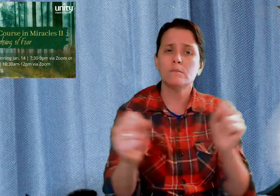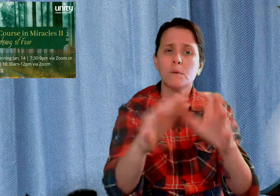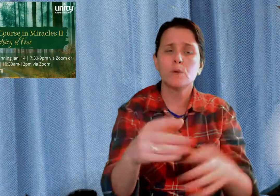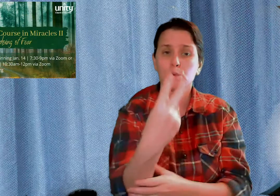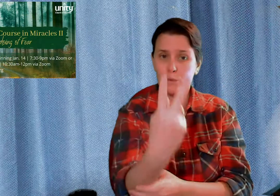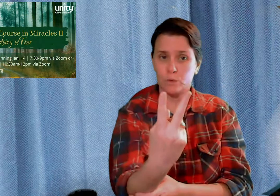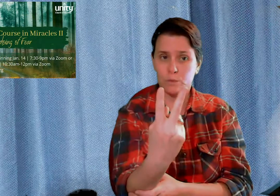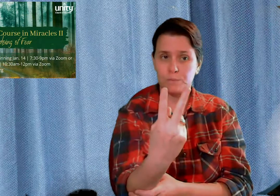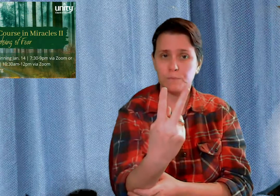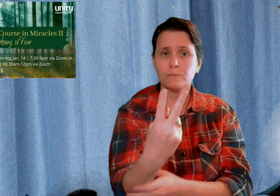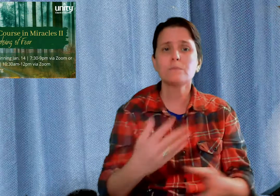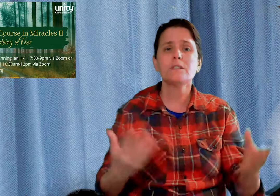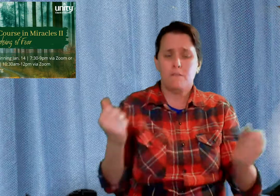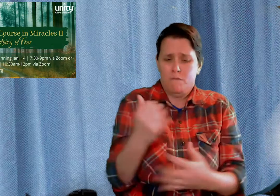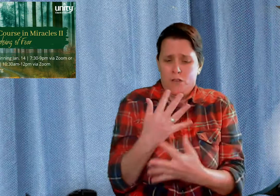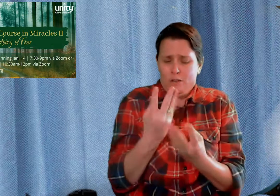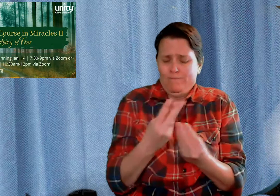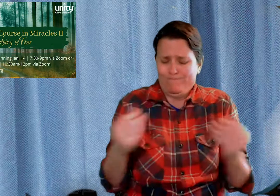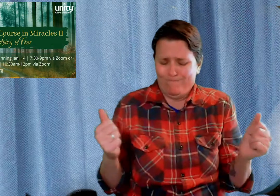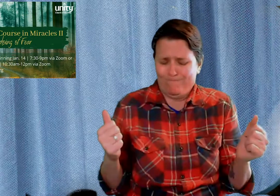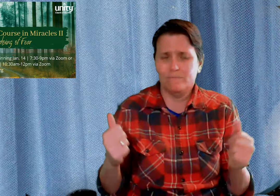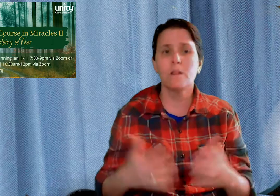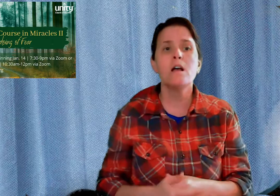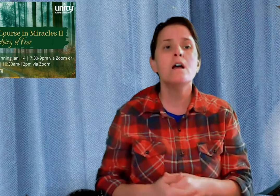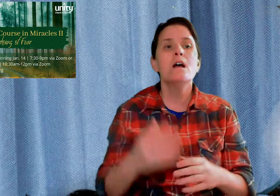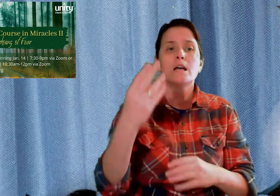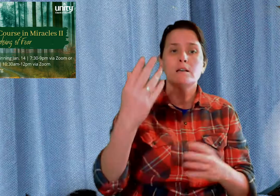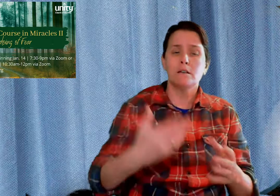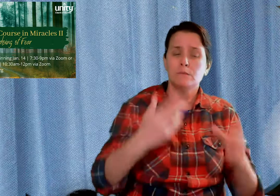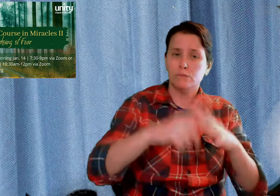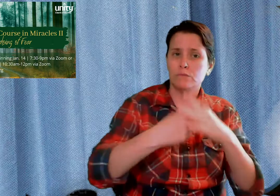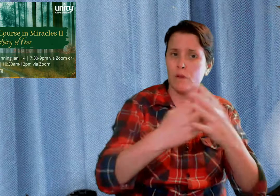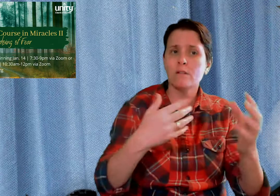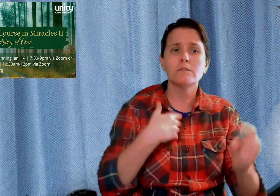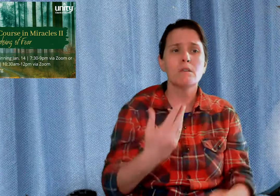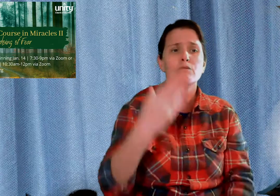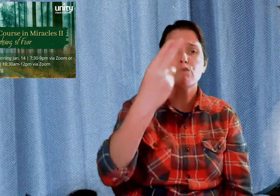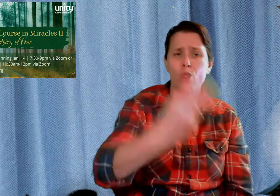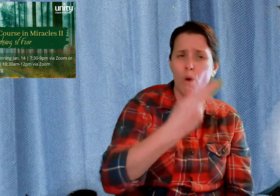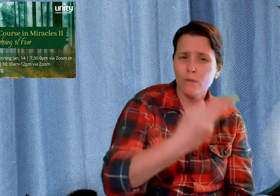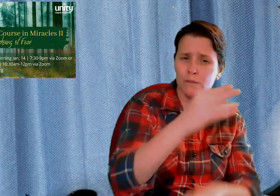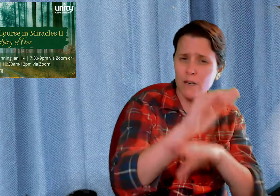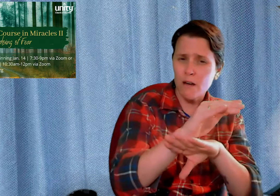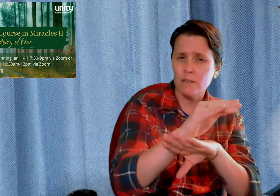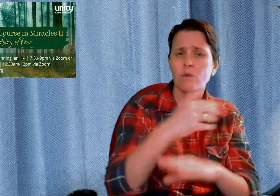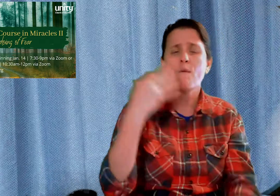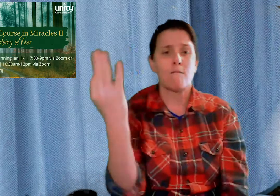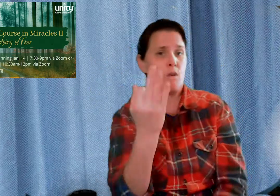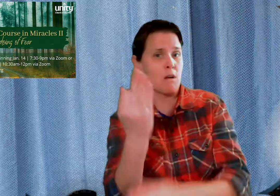join. The 18-week exploration takes place either on Thursday nights at 7 p.m. or Friday mornings at 10:30